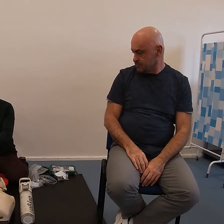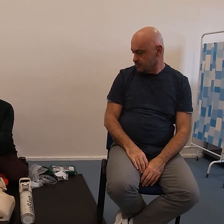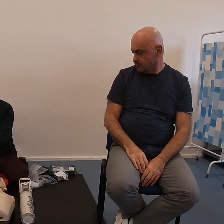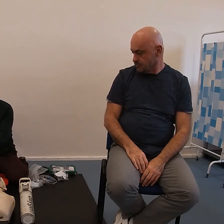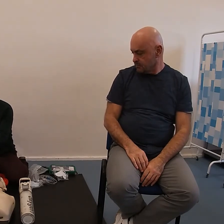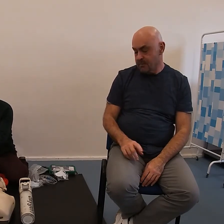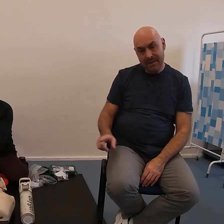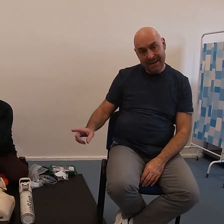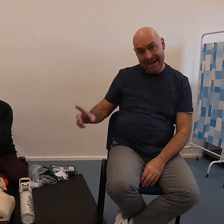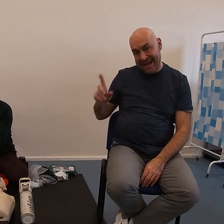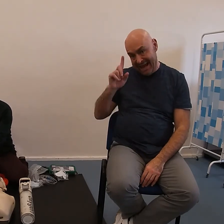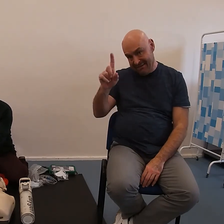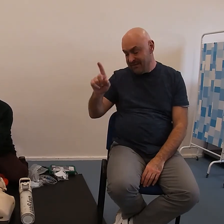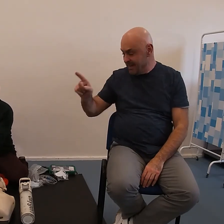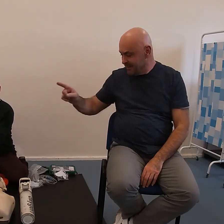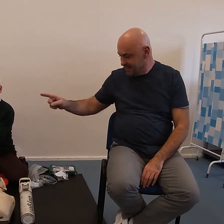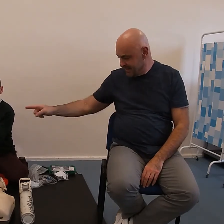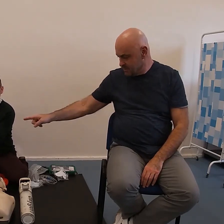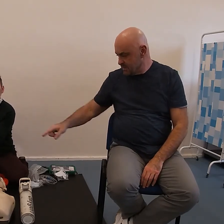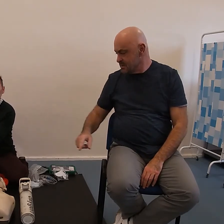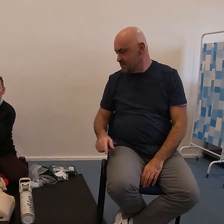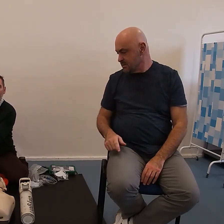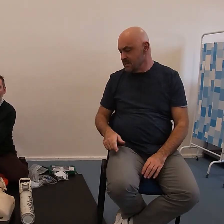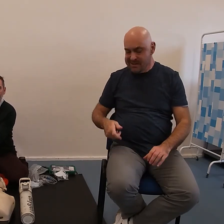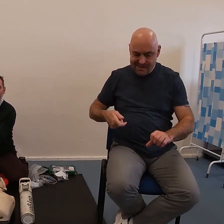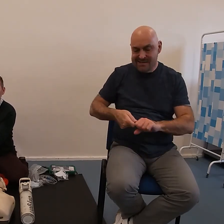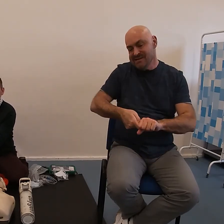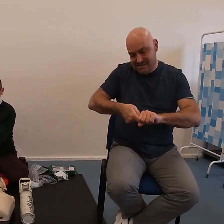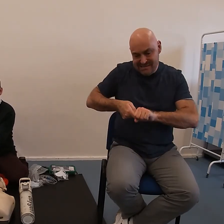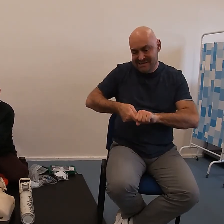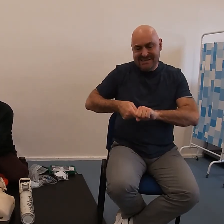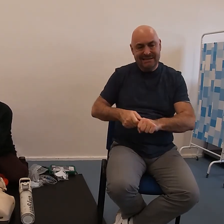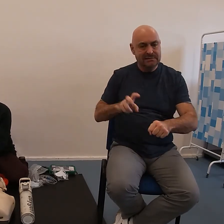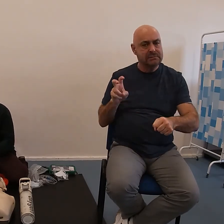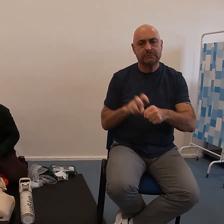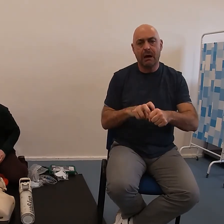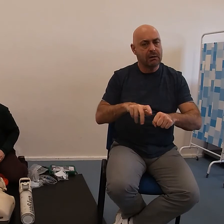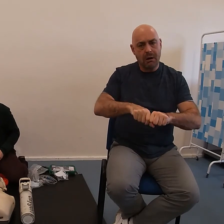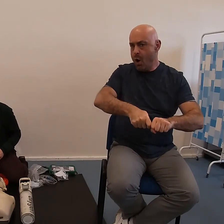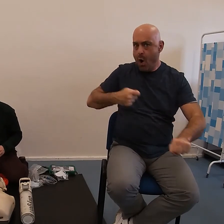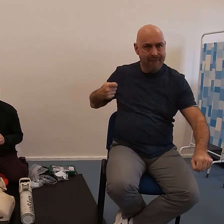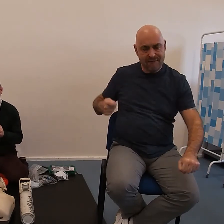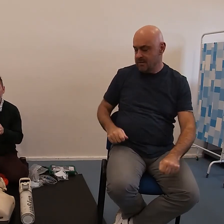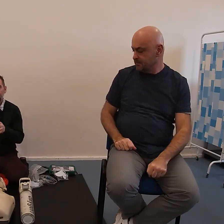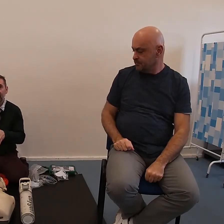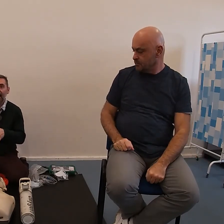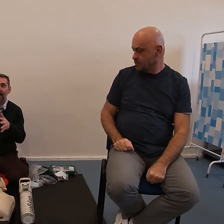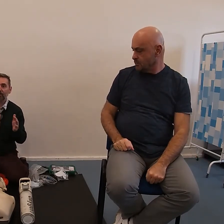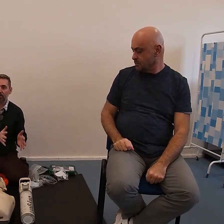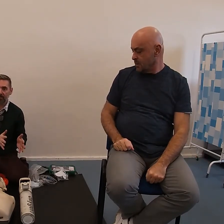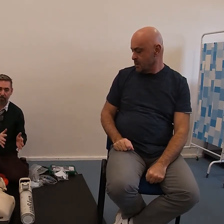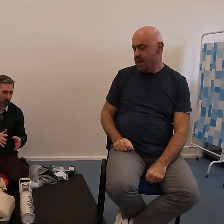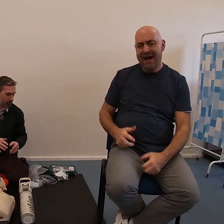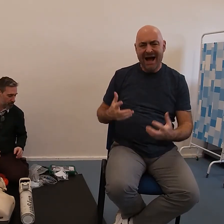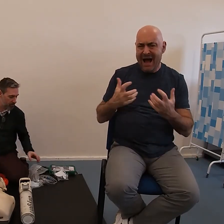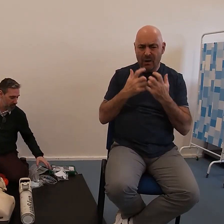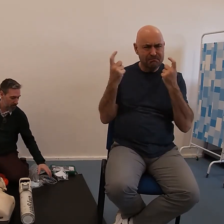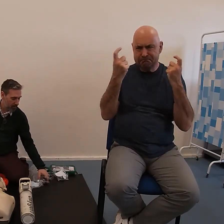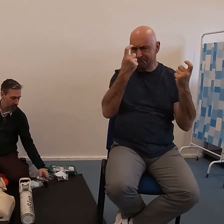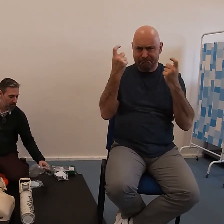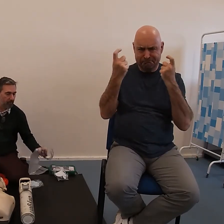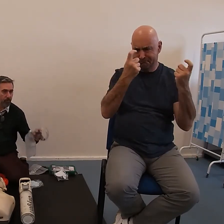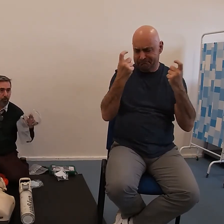other ventilator, you will find that its tubing is glued on, you can't use it. So you need to think outside the